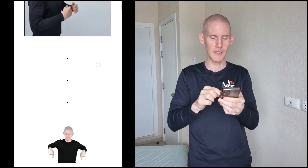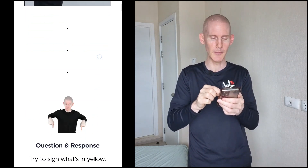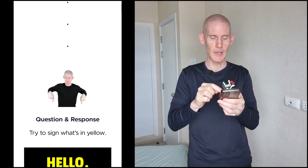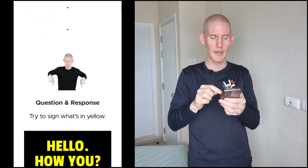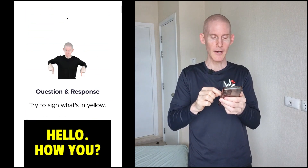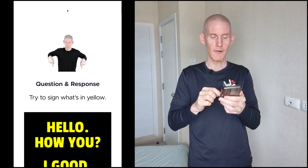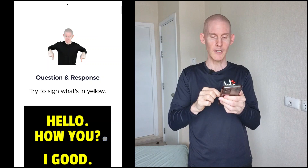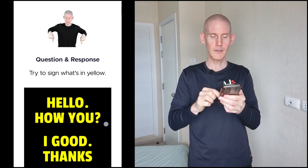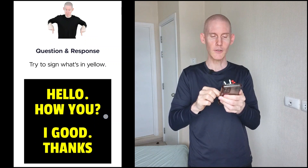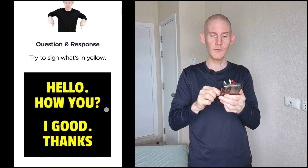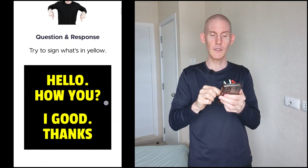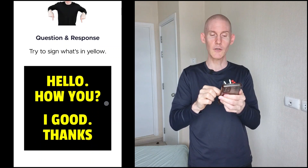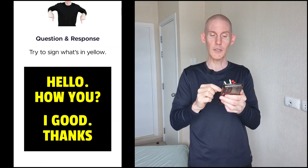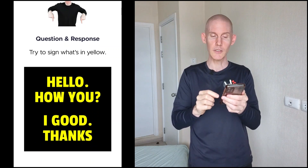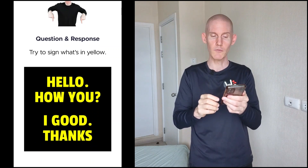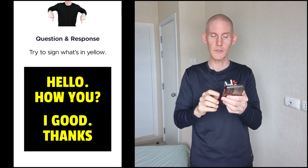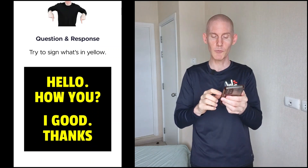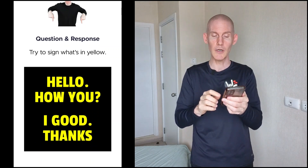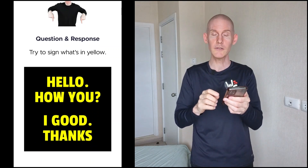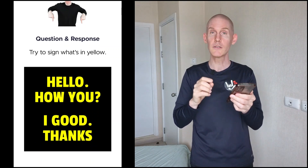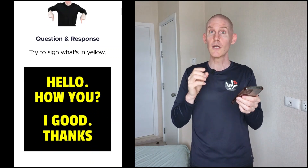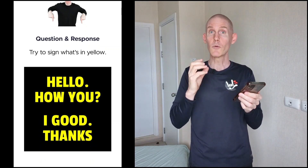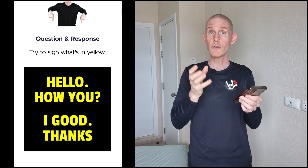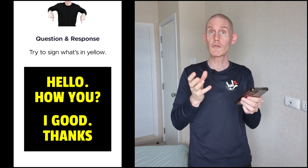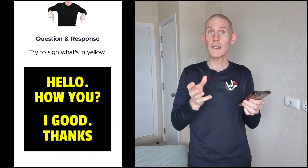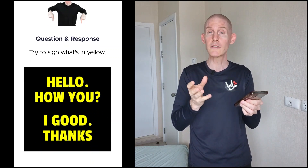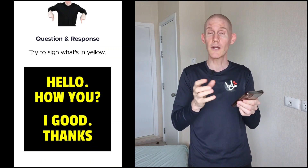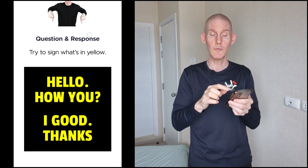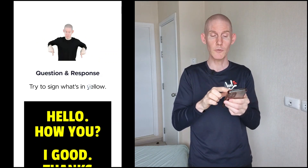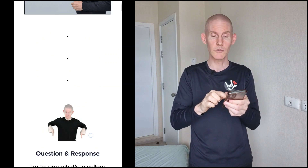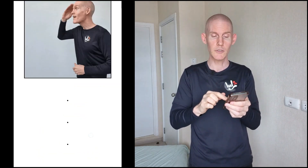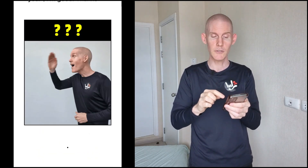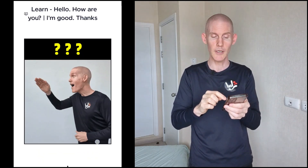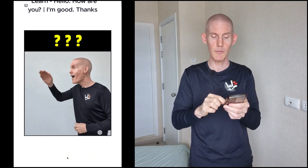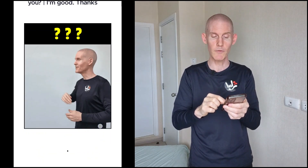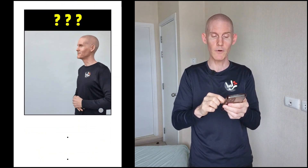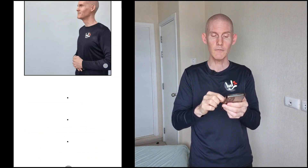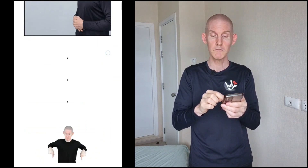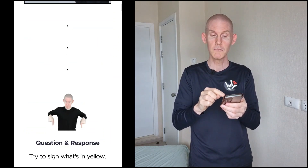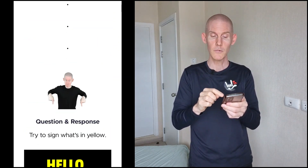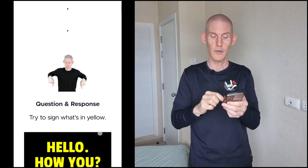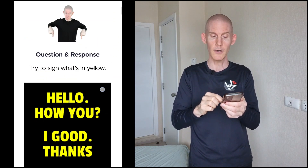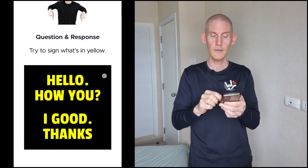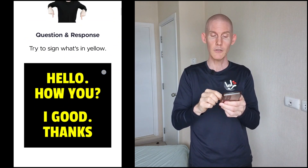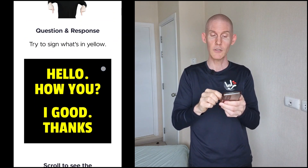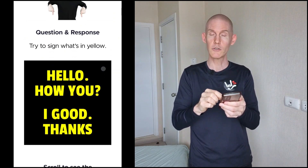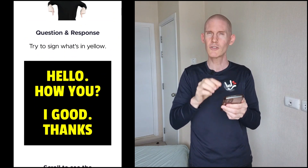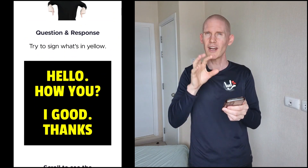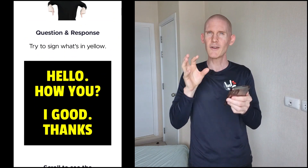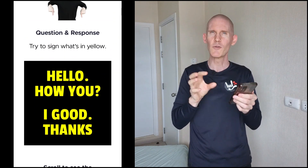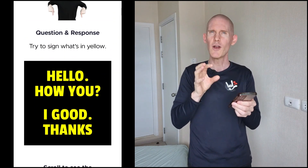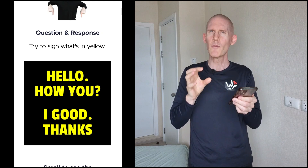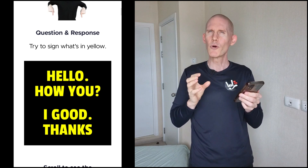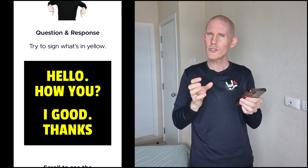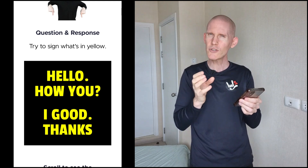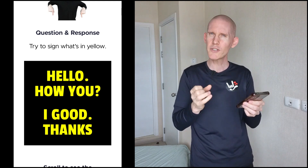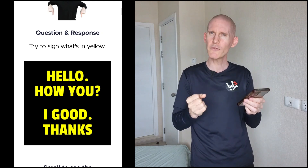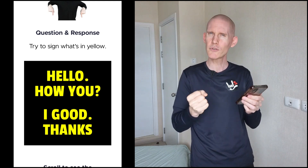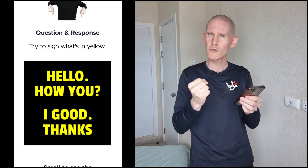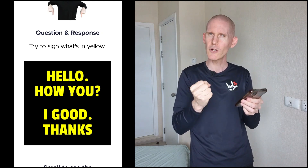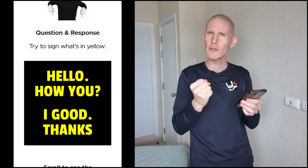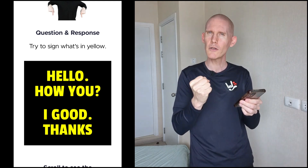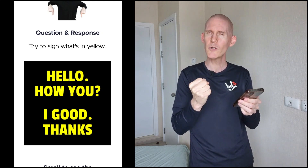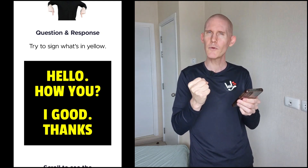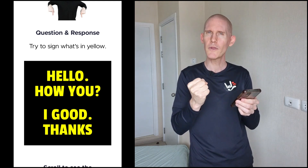by step. All right, so we did the question and response, where you try to sign what was just signed before. And you can kind of push